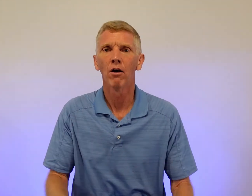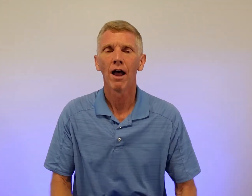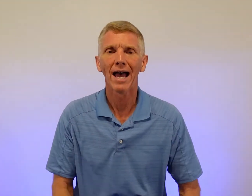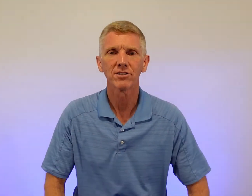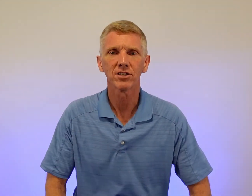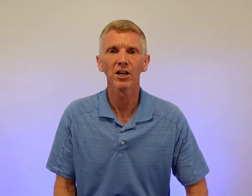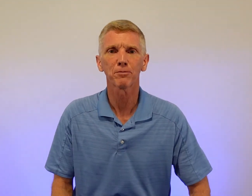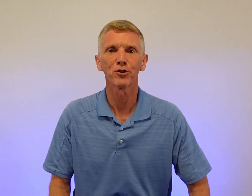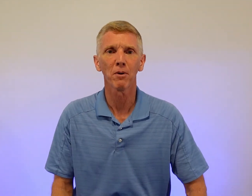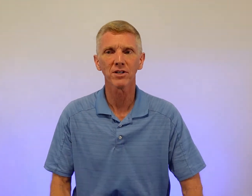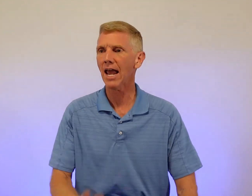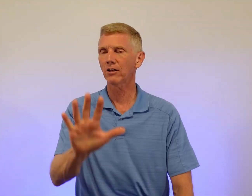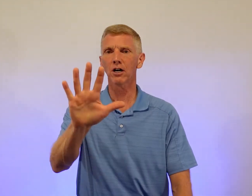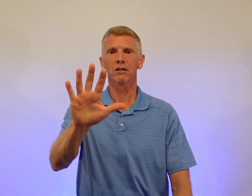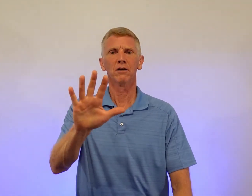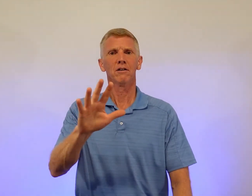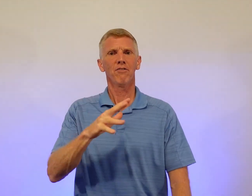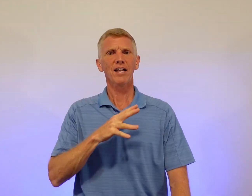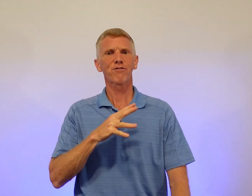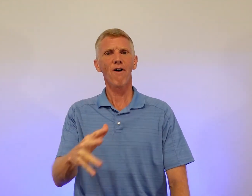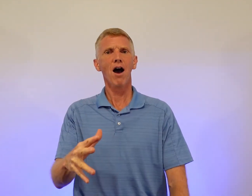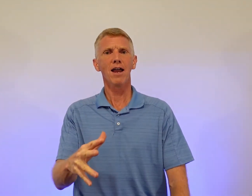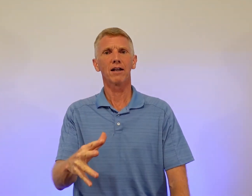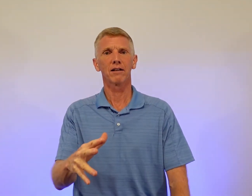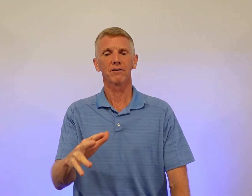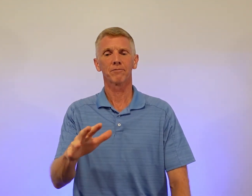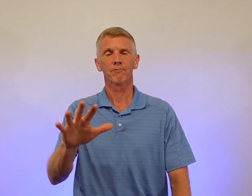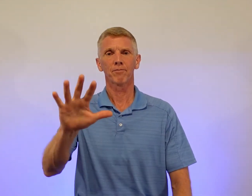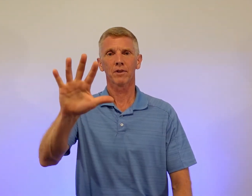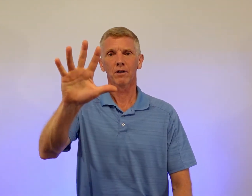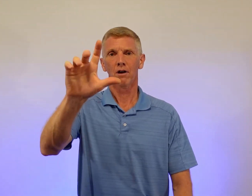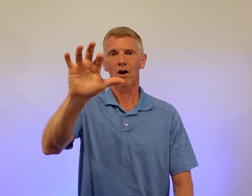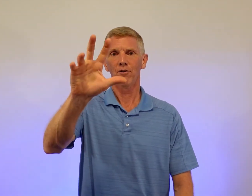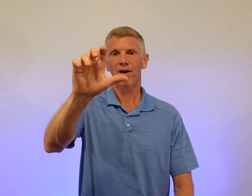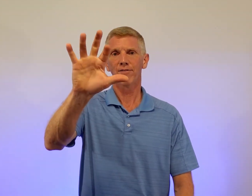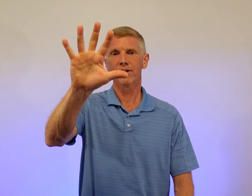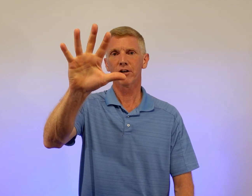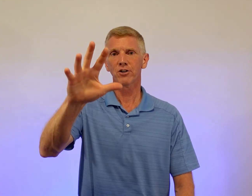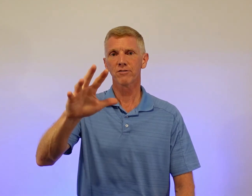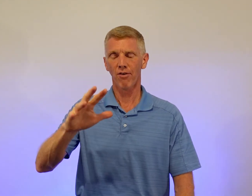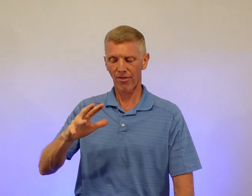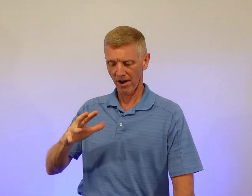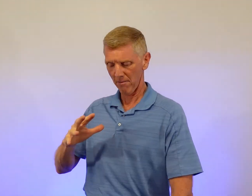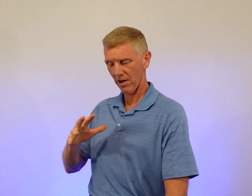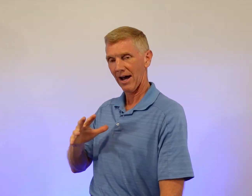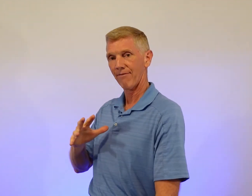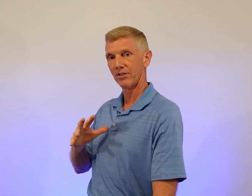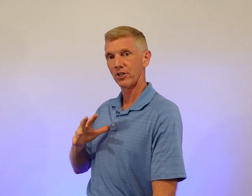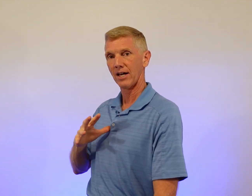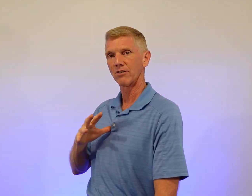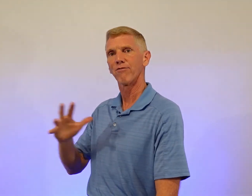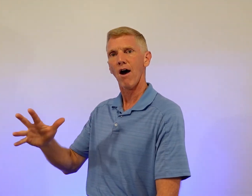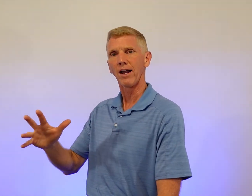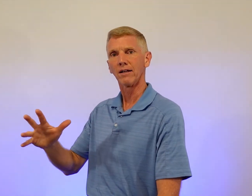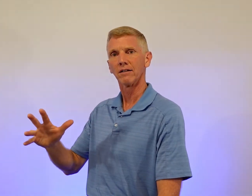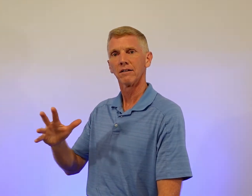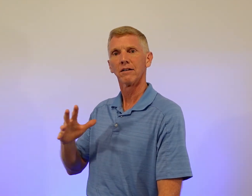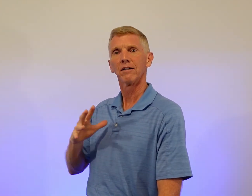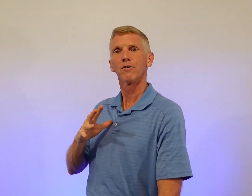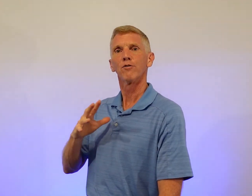as the salesperson, you might say, hey, look, that's fine. All five fingers, the thumb off the chest. Fine.